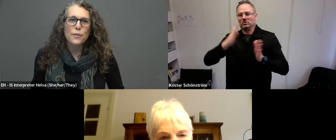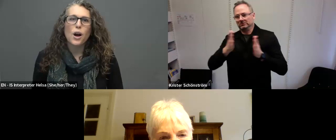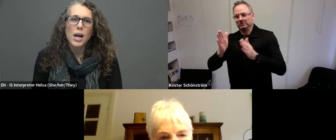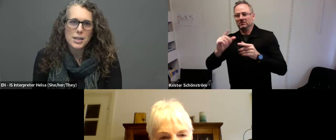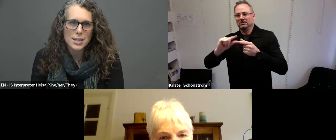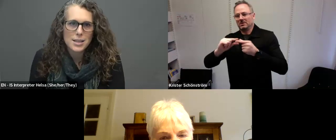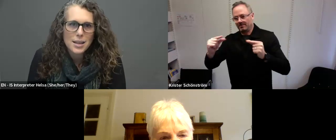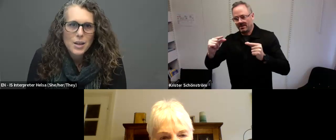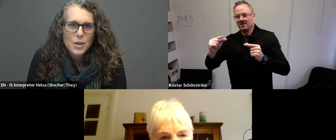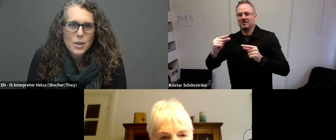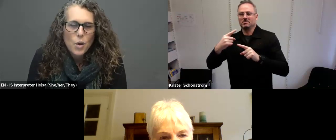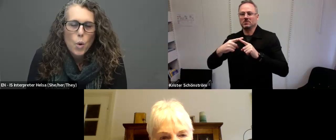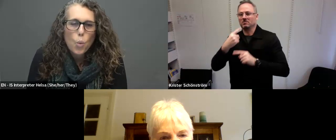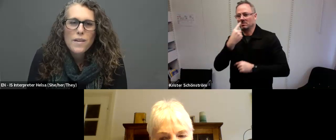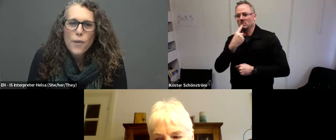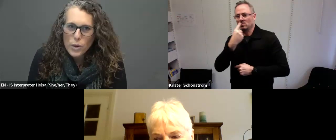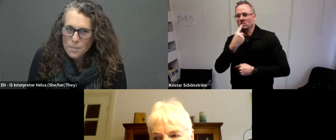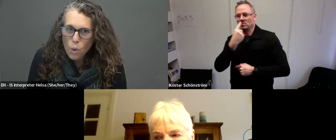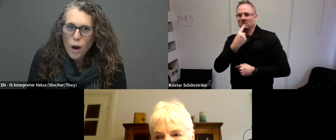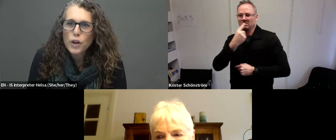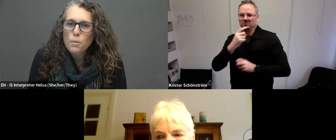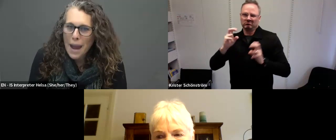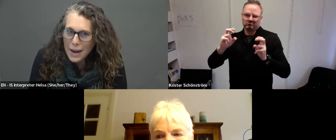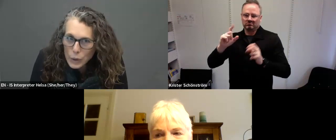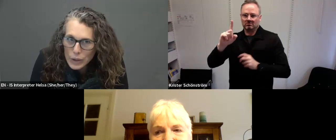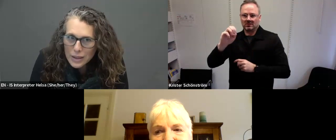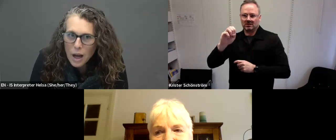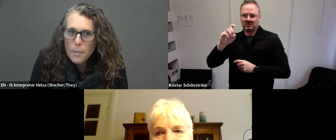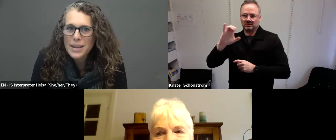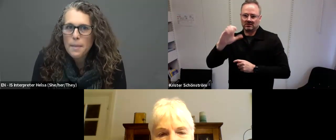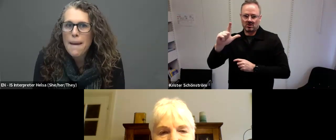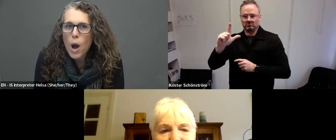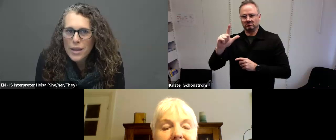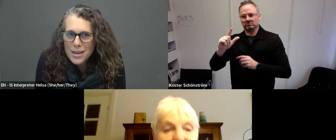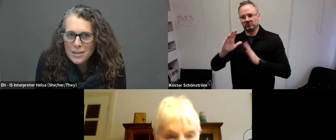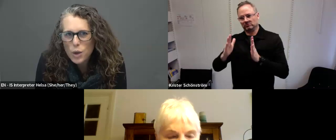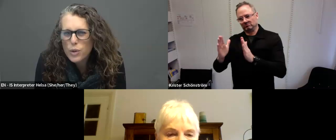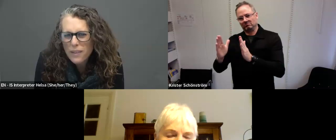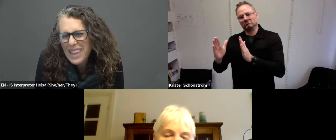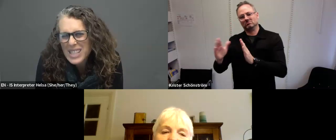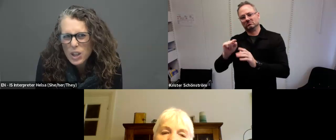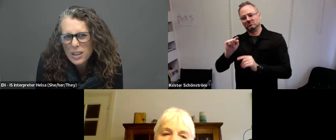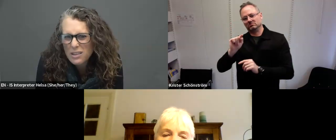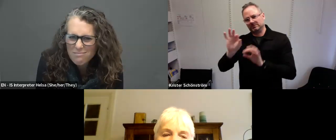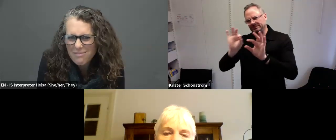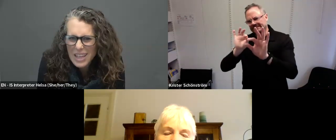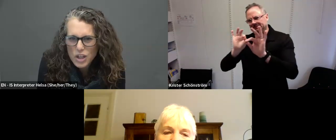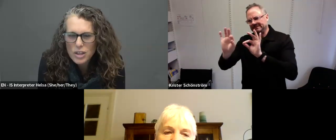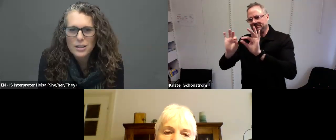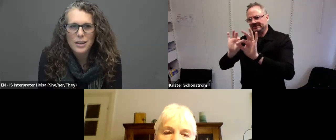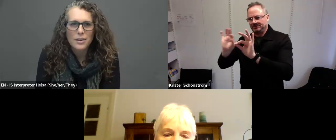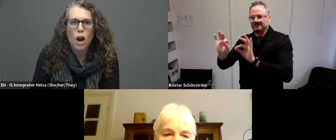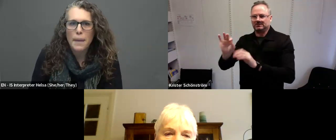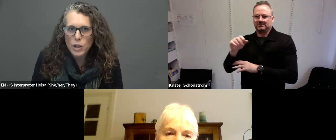So for us, we focus more on the grammatical and the mouthing, so sort of